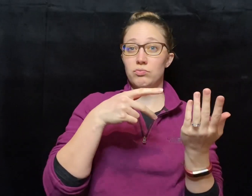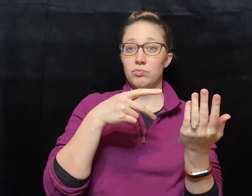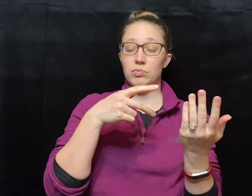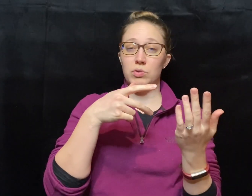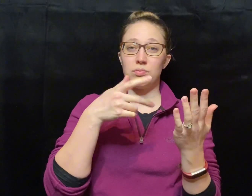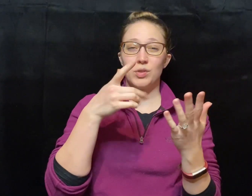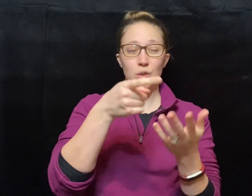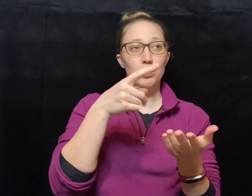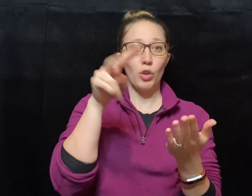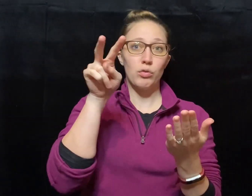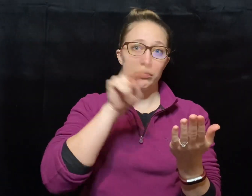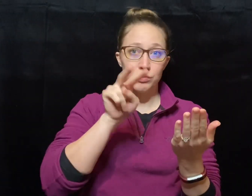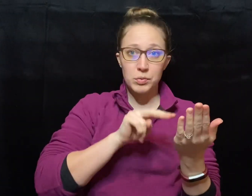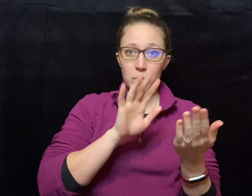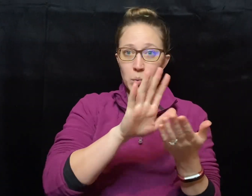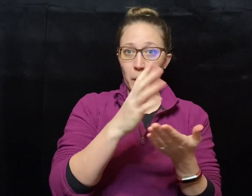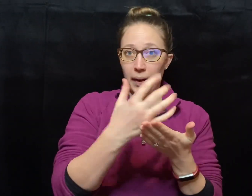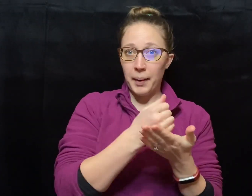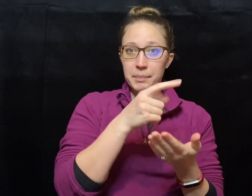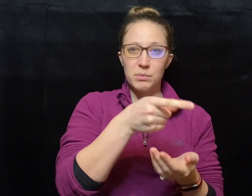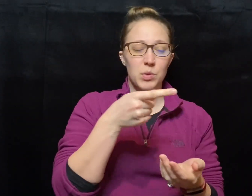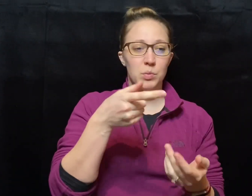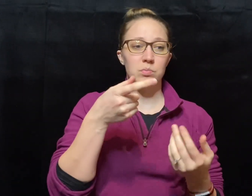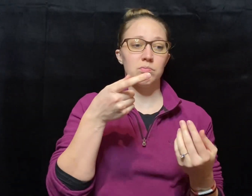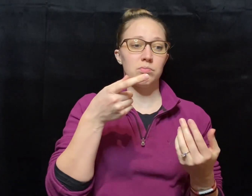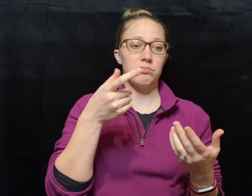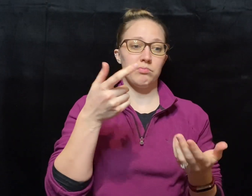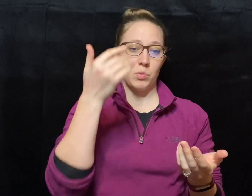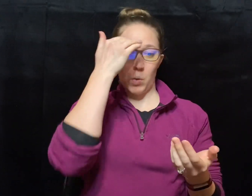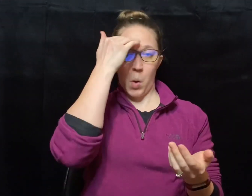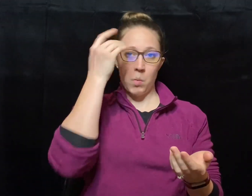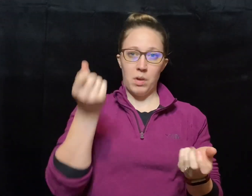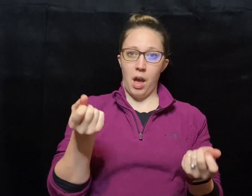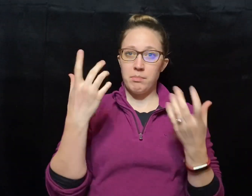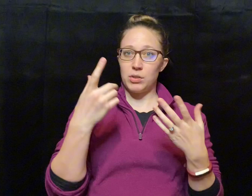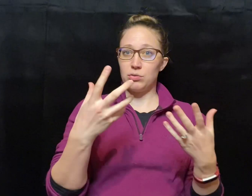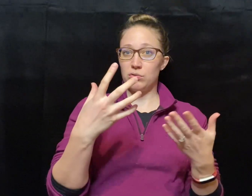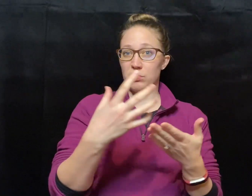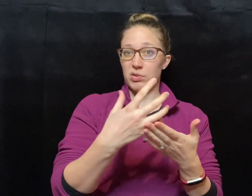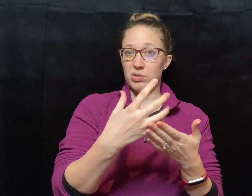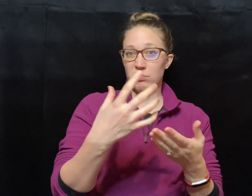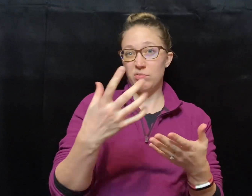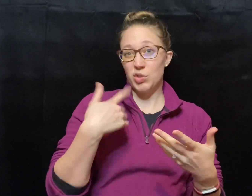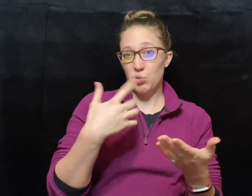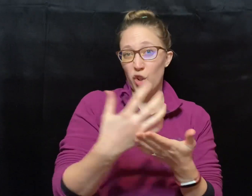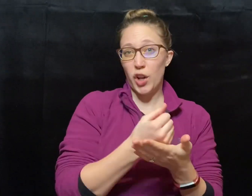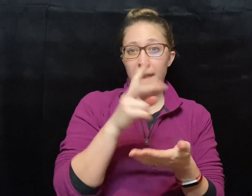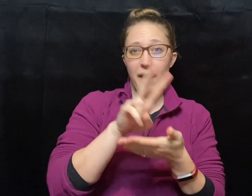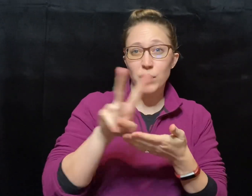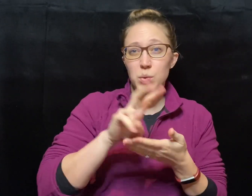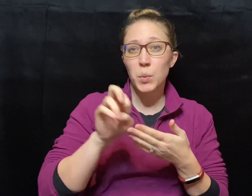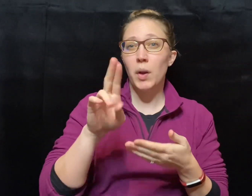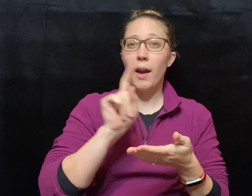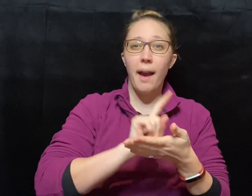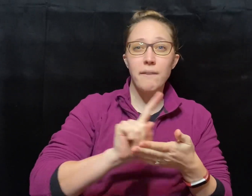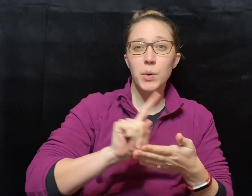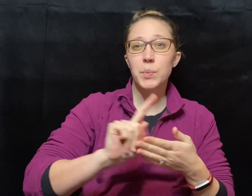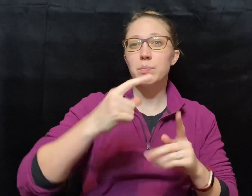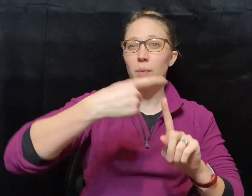Income-focused budgeting means that you look at your income. So, for example, you know how much you earn every 2 weeks